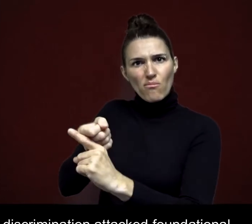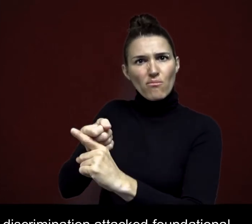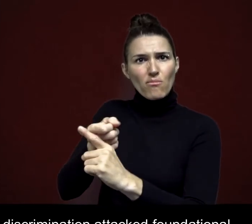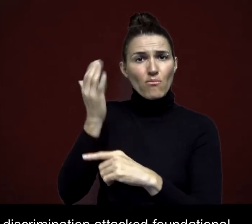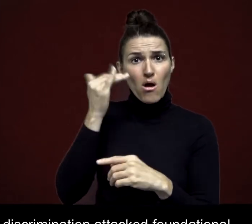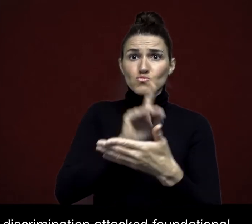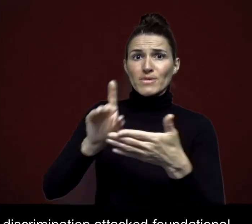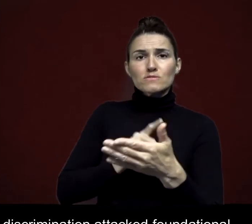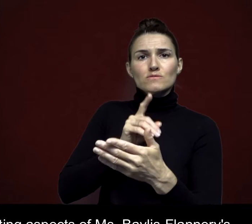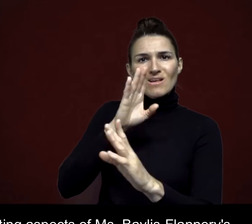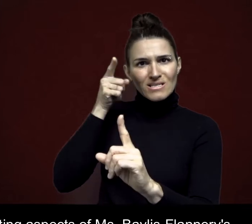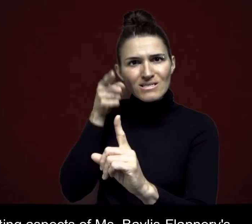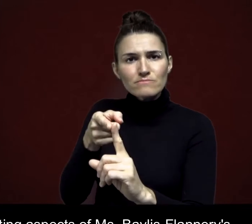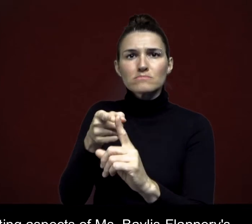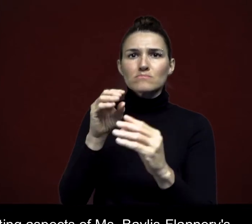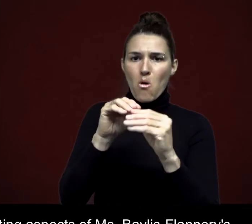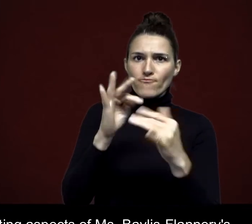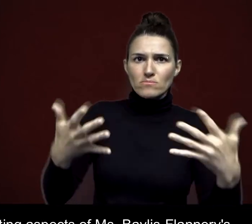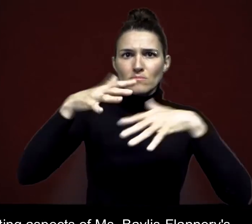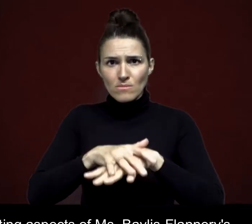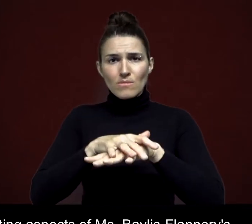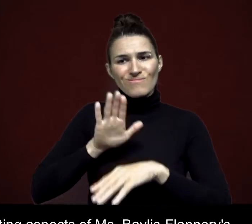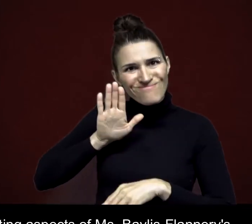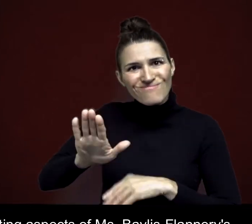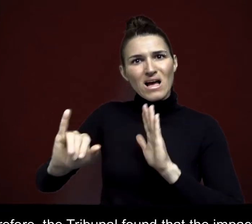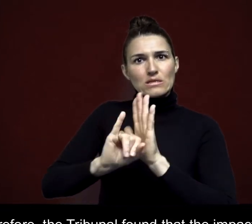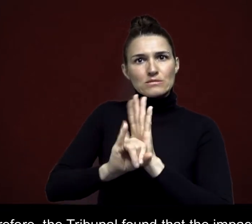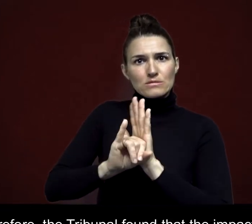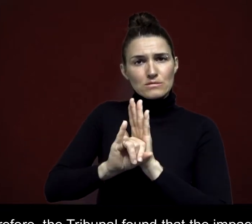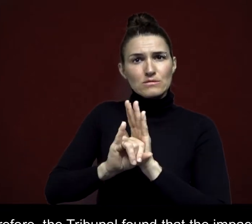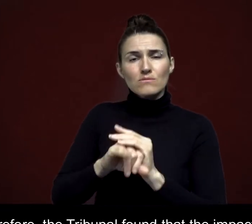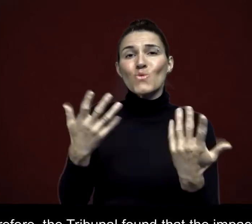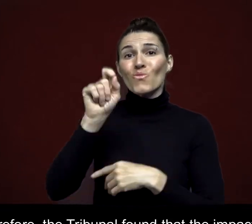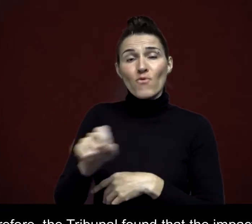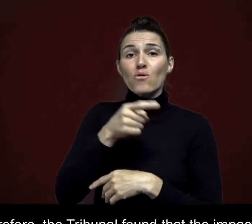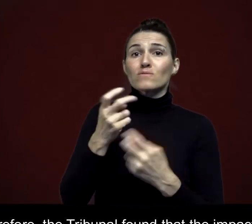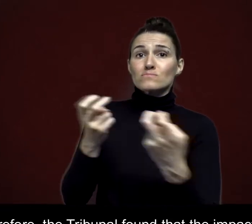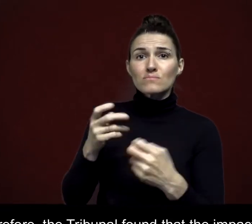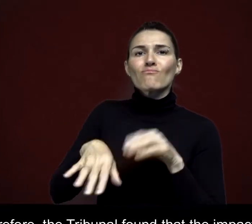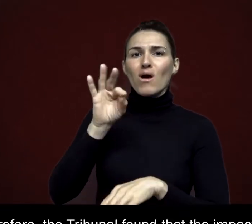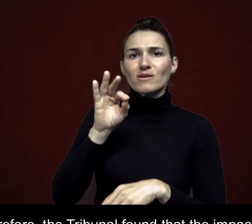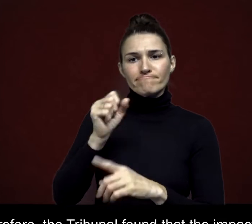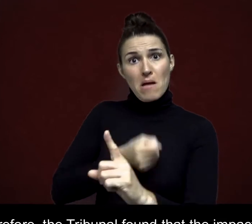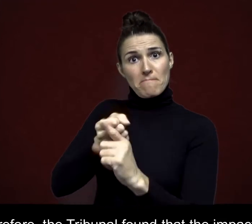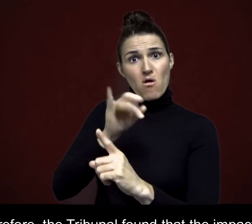attacked foundational and intersecting aspects of Ms. Baylis Flannery's identity. Therefore, the tribunal found that the impact